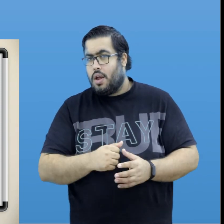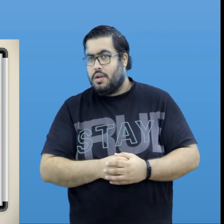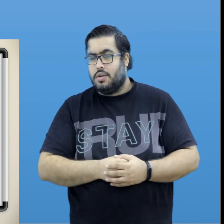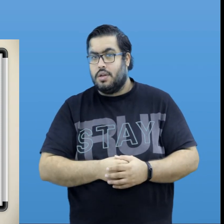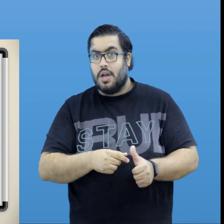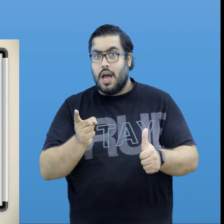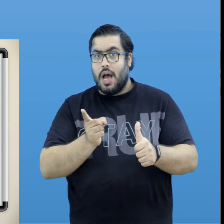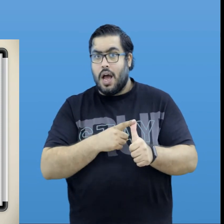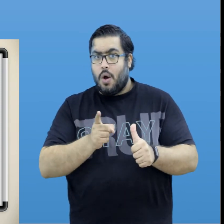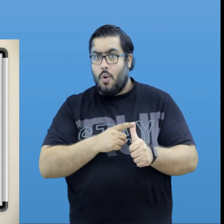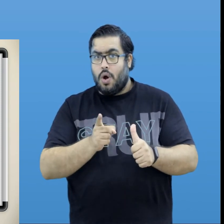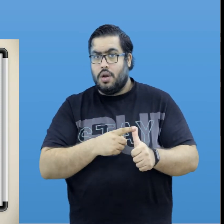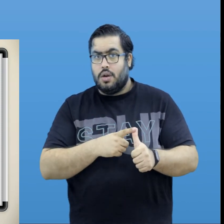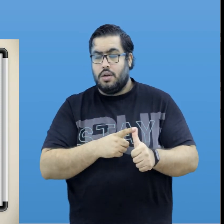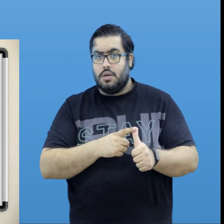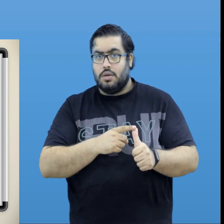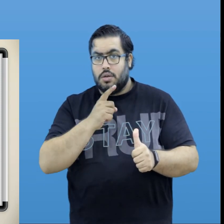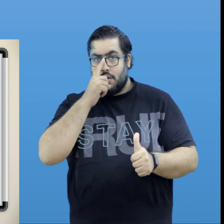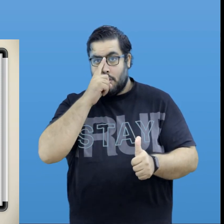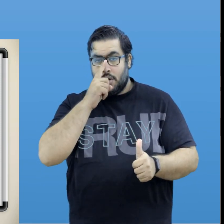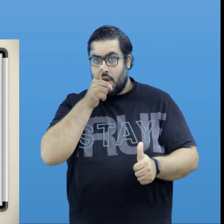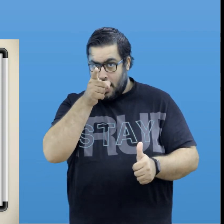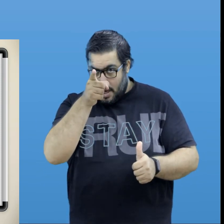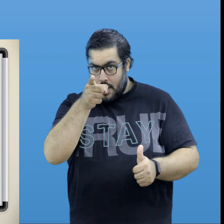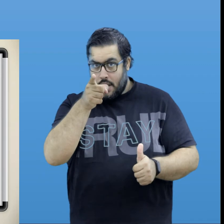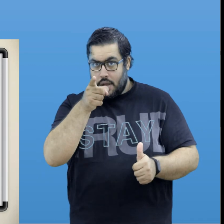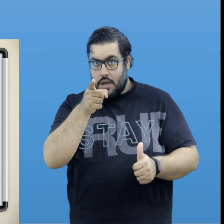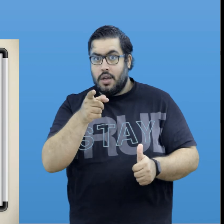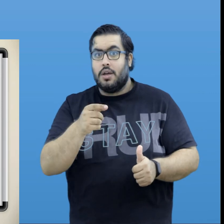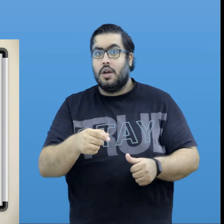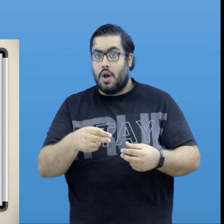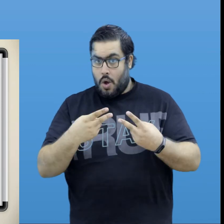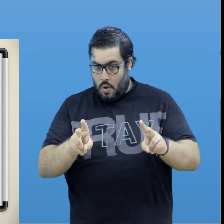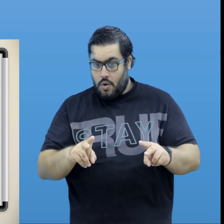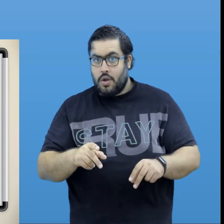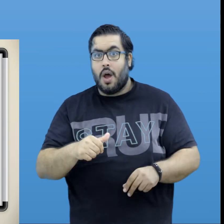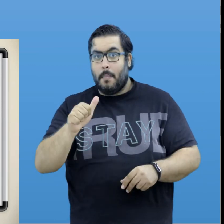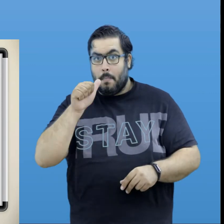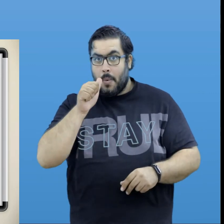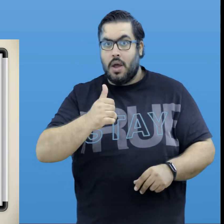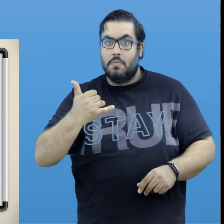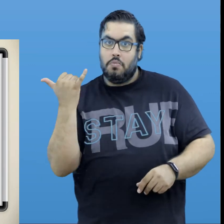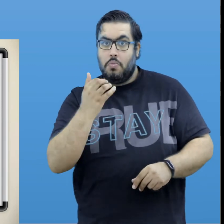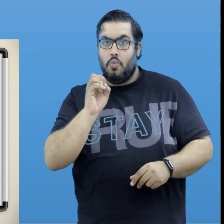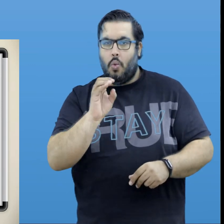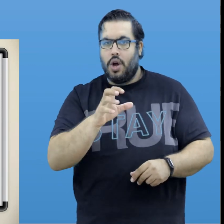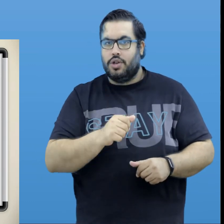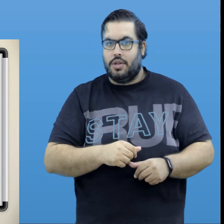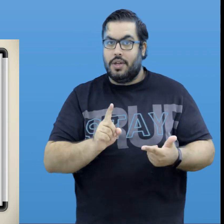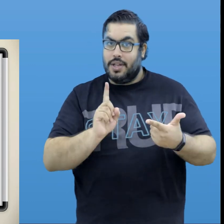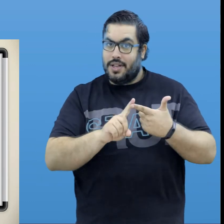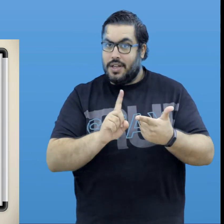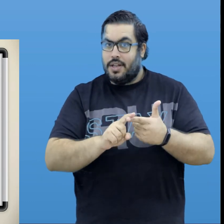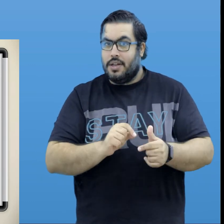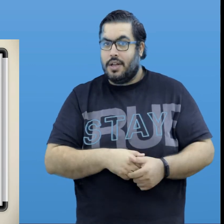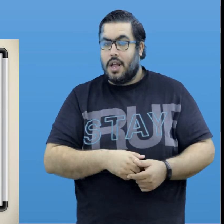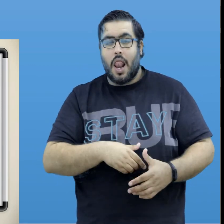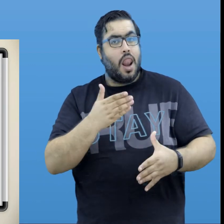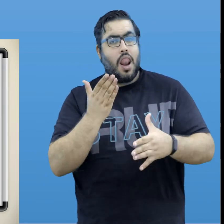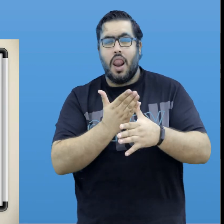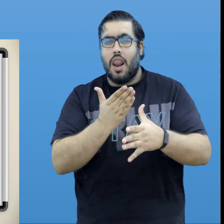malnutrition. So these are our keywords that could help us translate the meaning from Arabic into